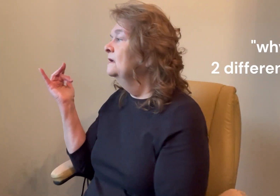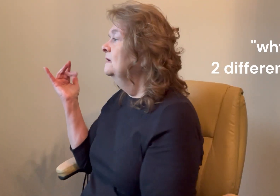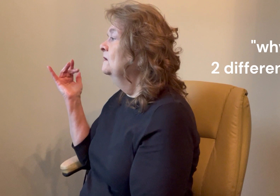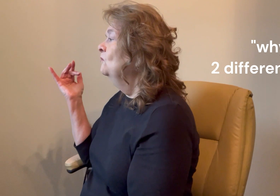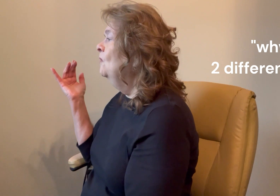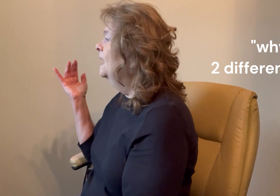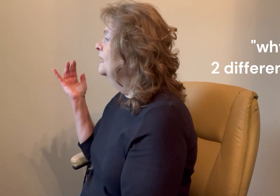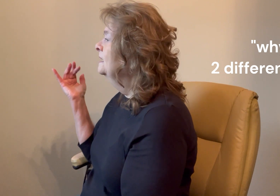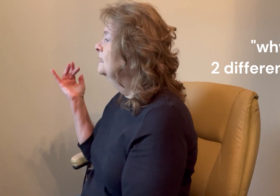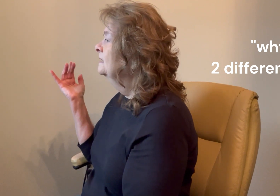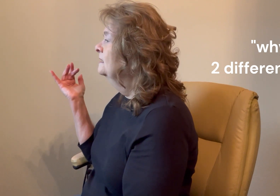Why?